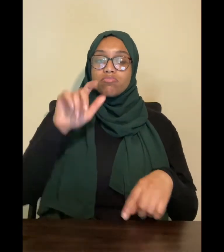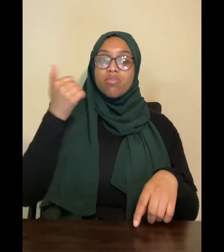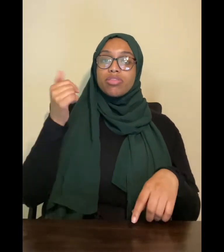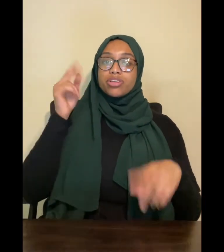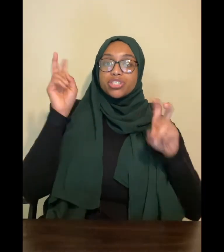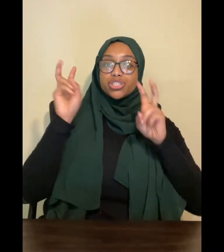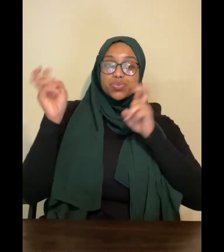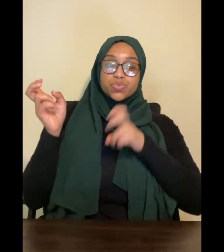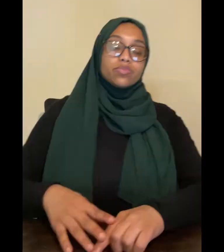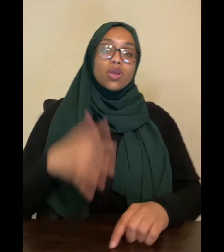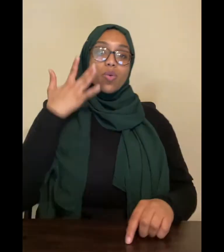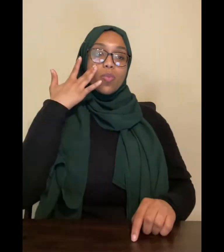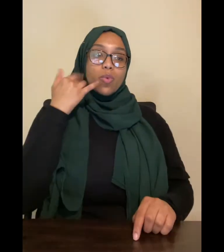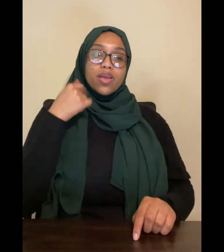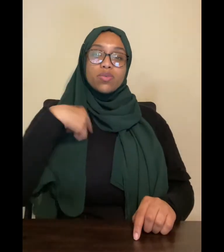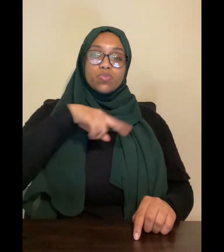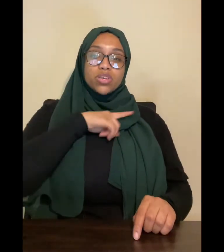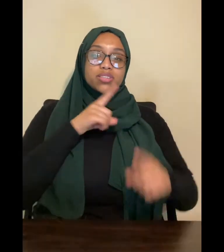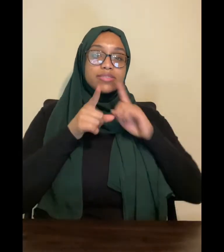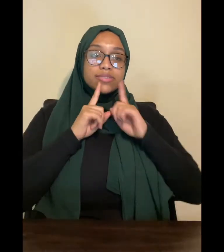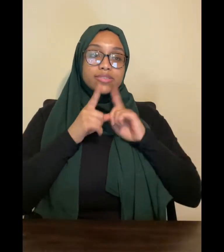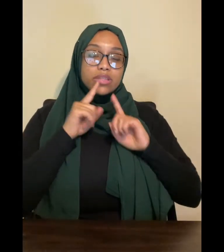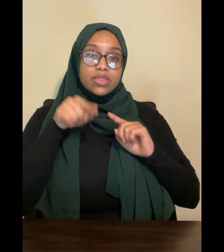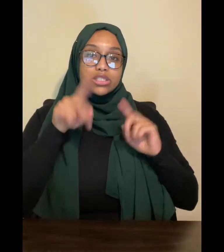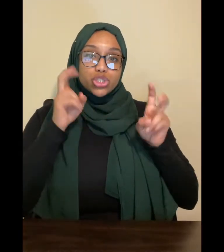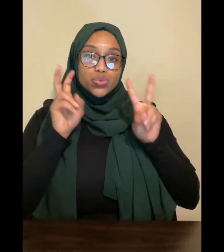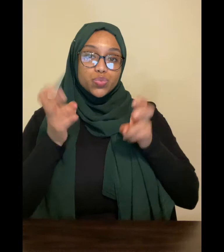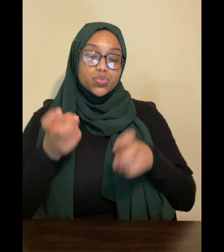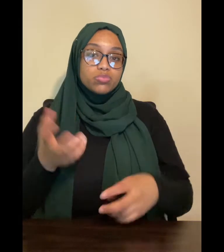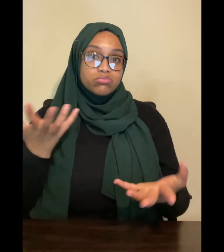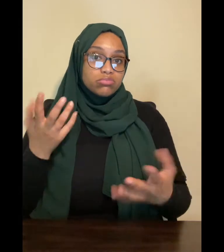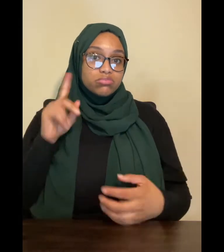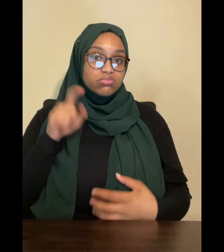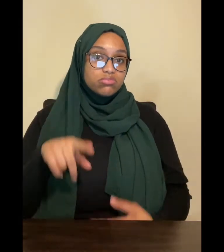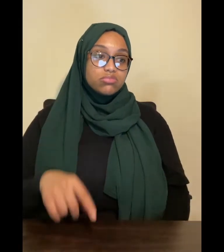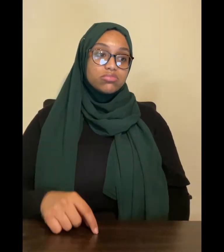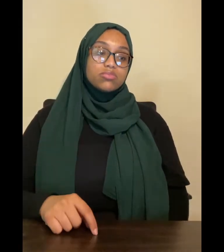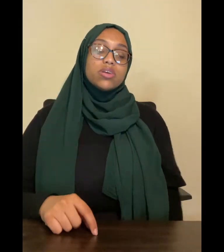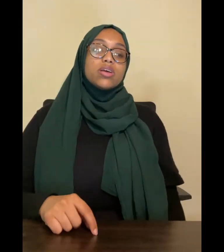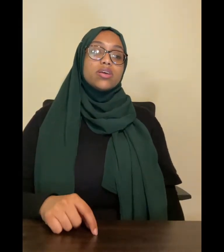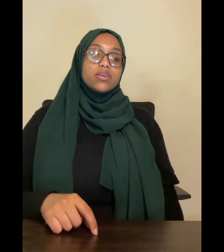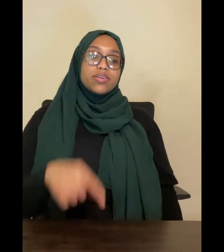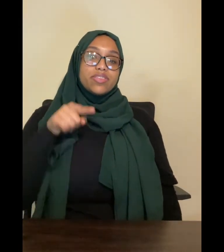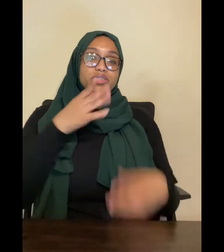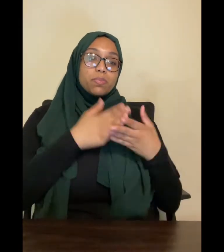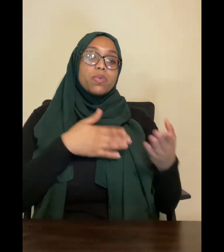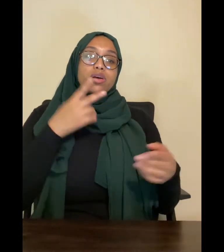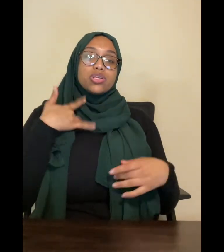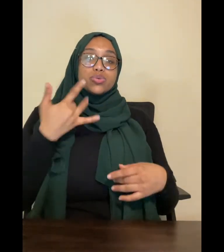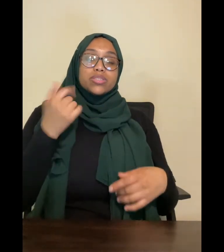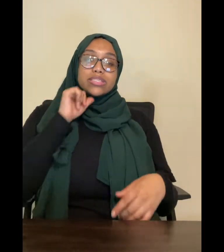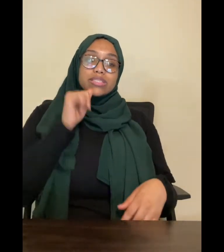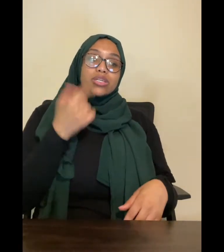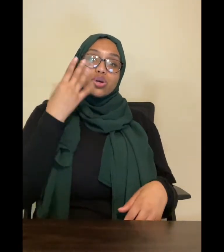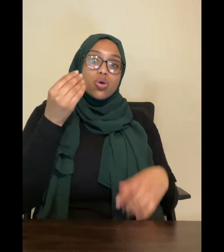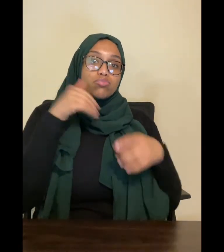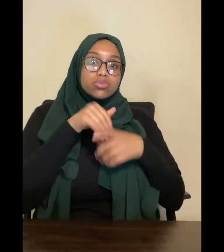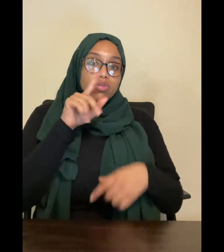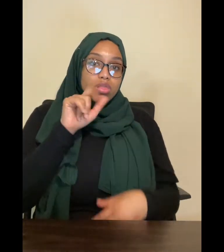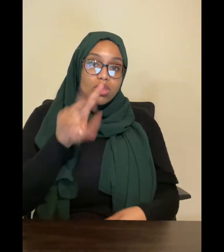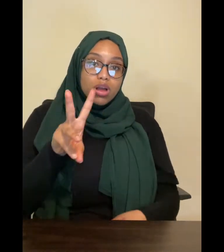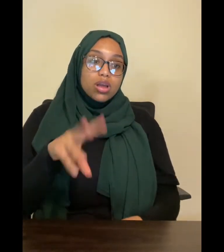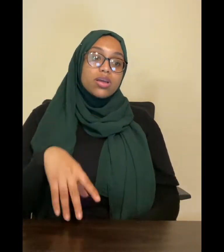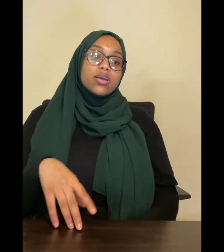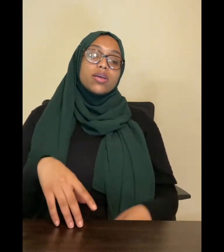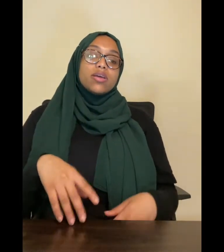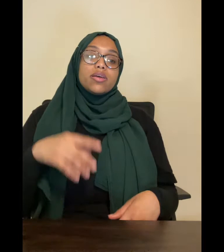Another interesting part that comes out is the definition section. Basically, it usually defines the